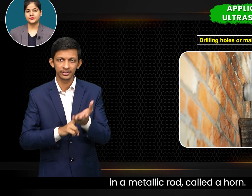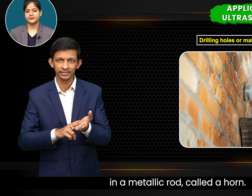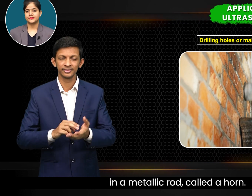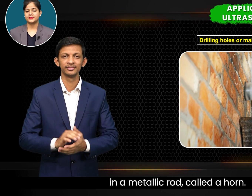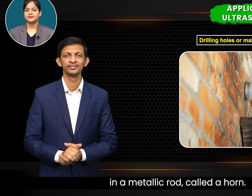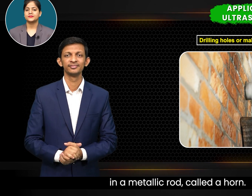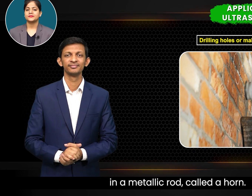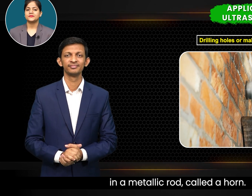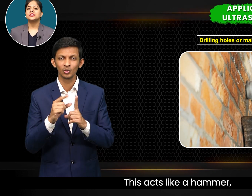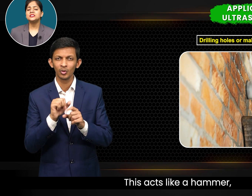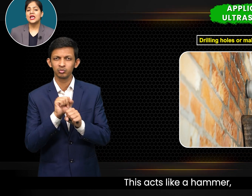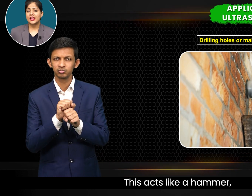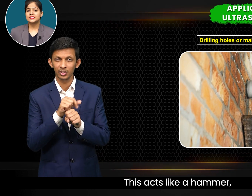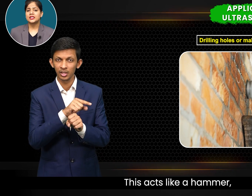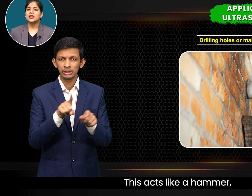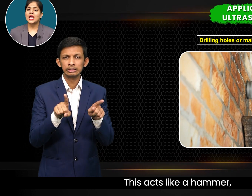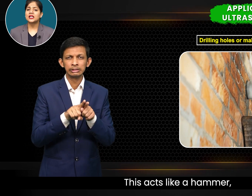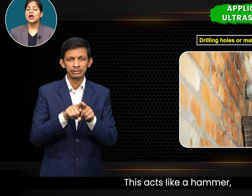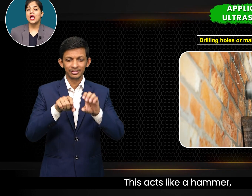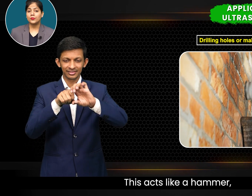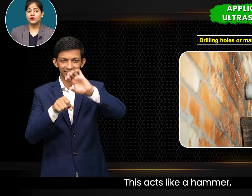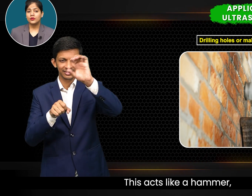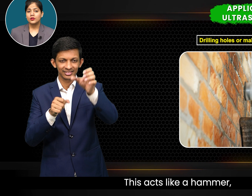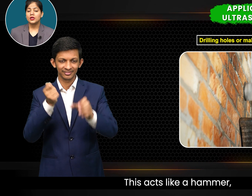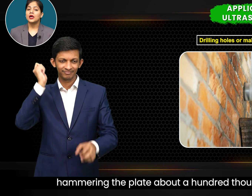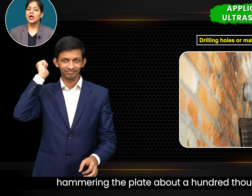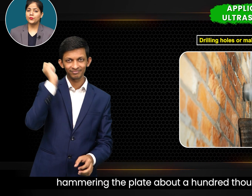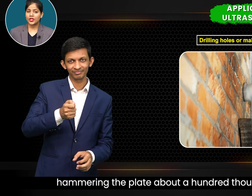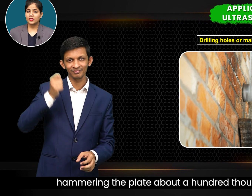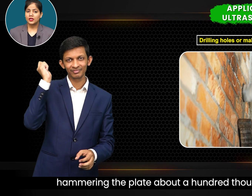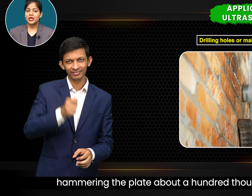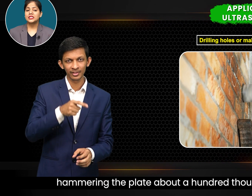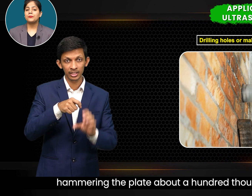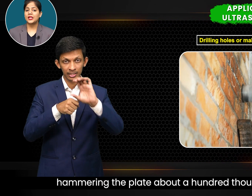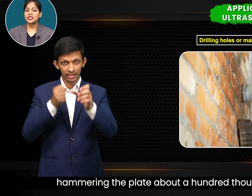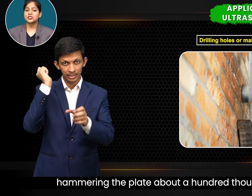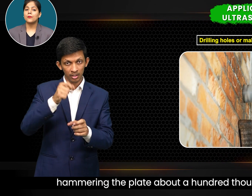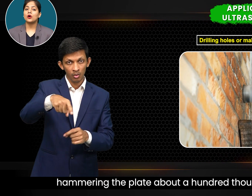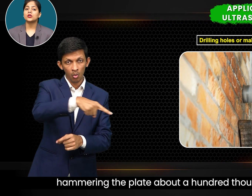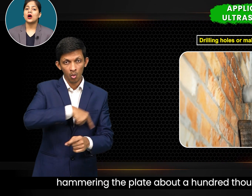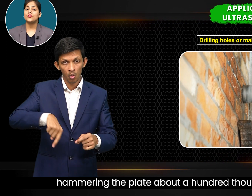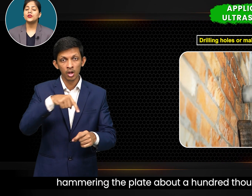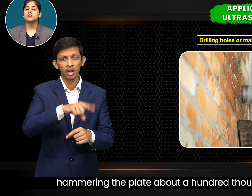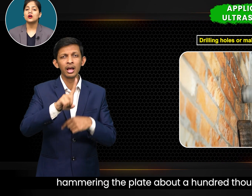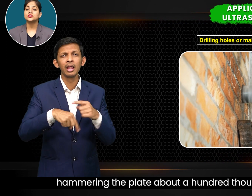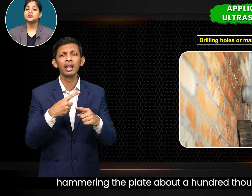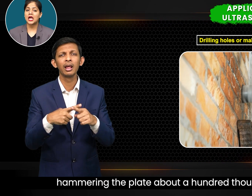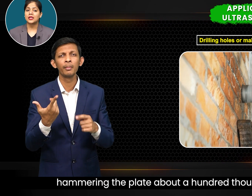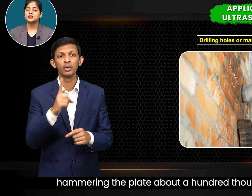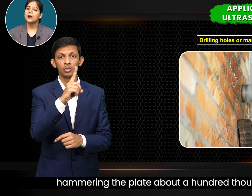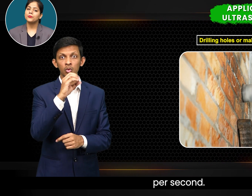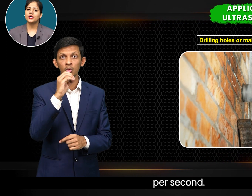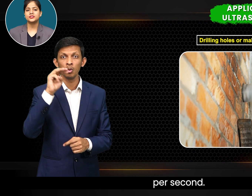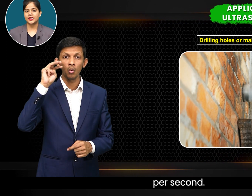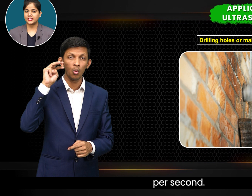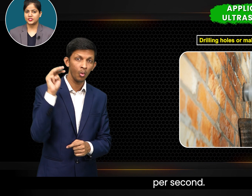horn. This acts like a hammer, hammering the plate about 100,000